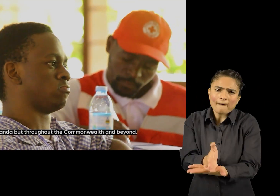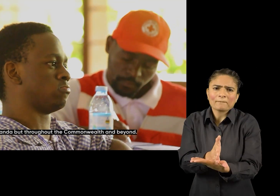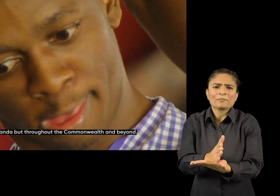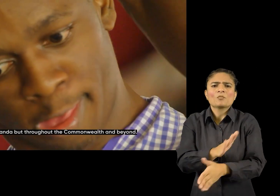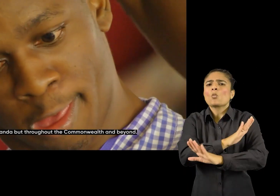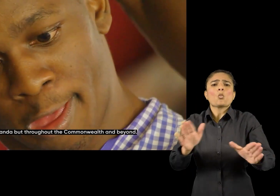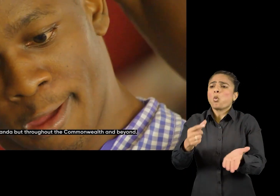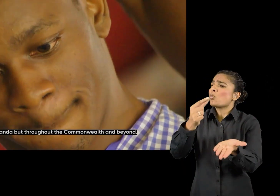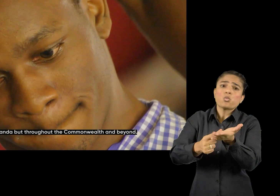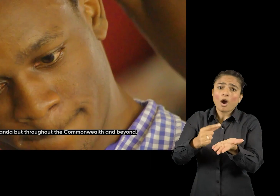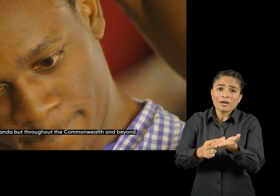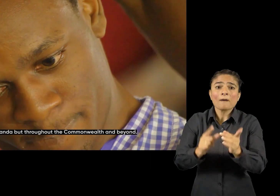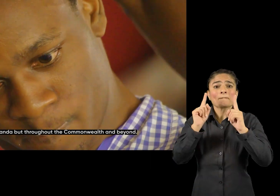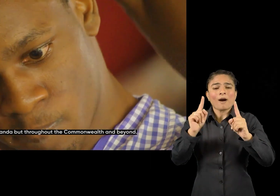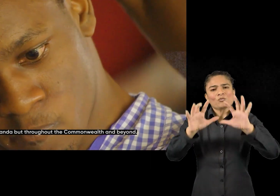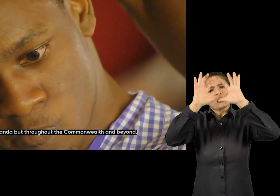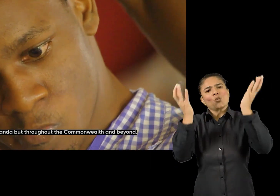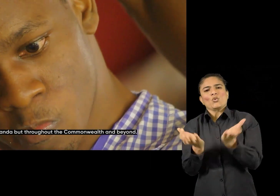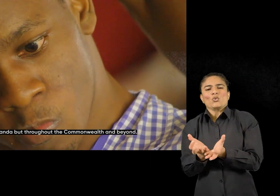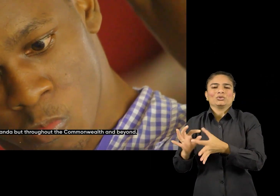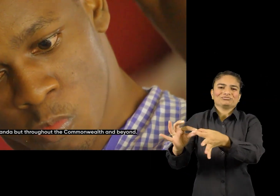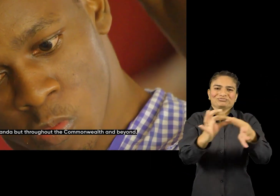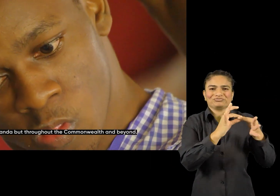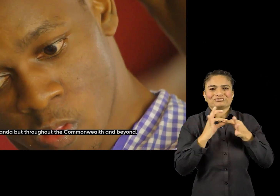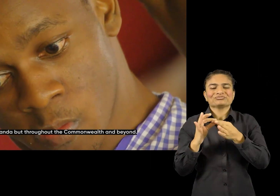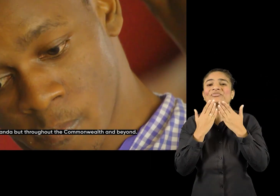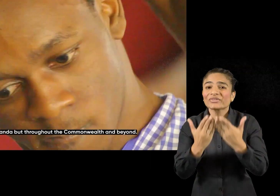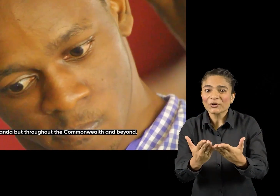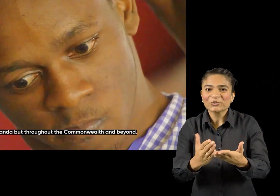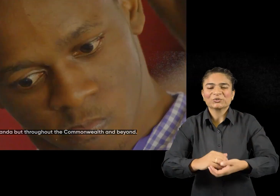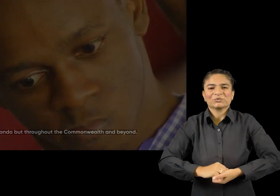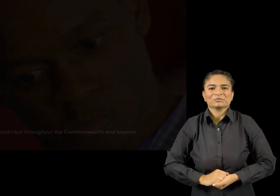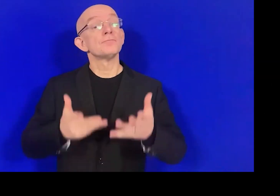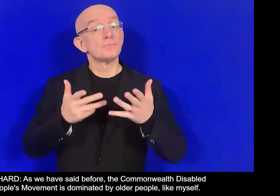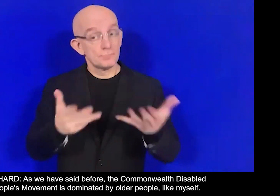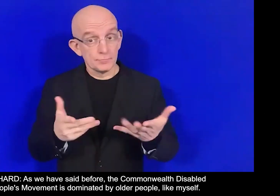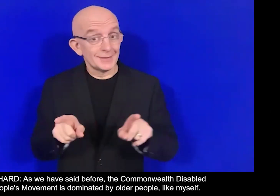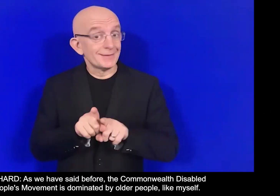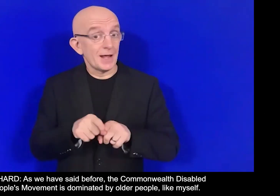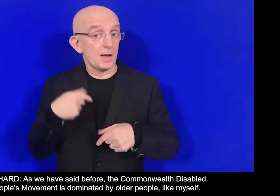not only in Uganda, but throughout the Commonwealth and beyond.